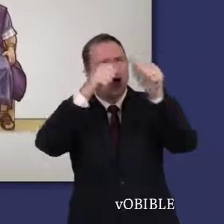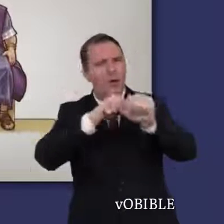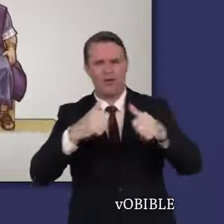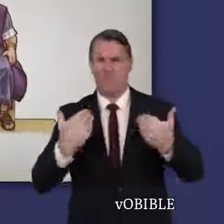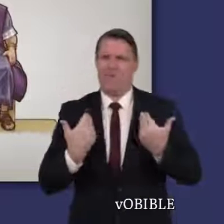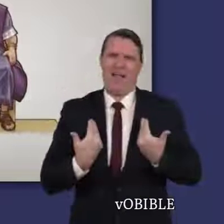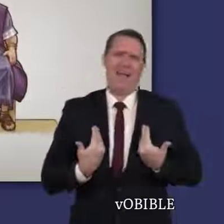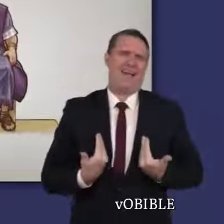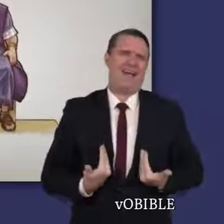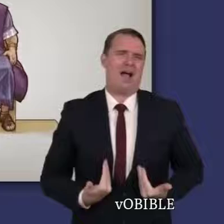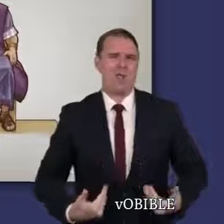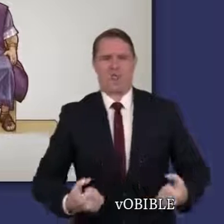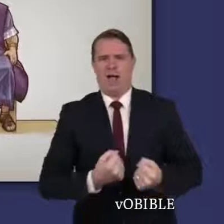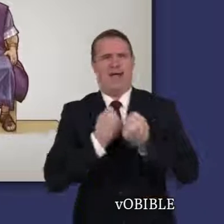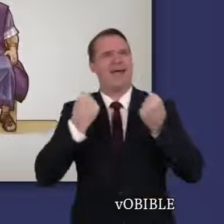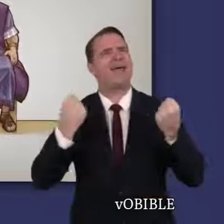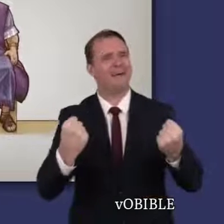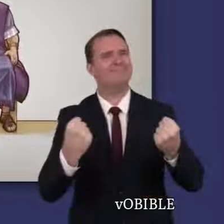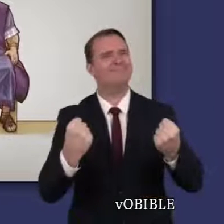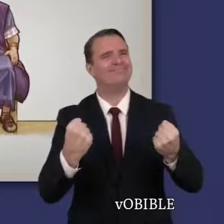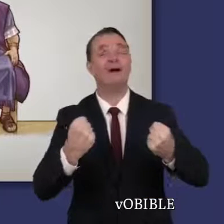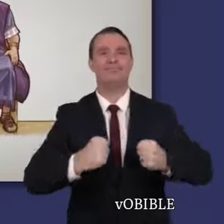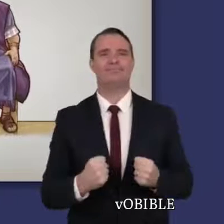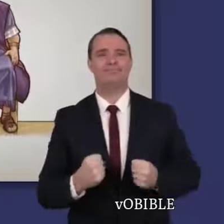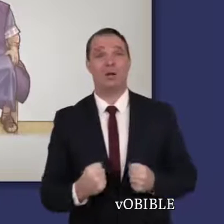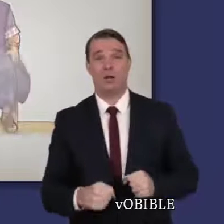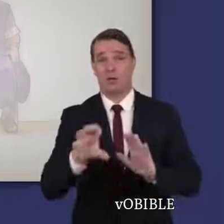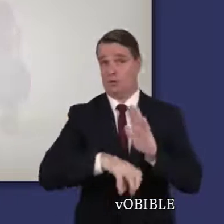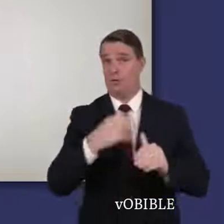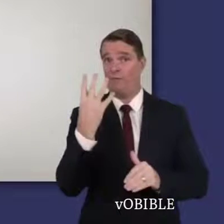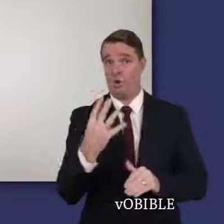with extraordinary wisdom, along with riches and glory.